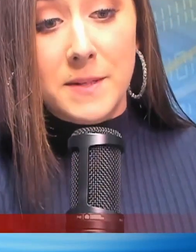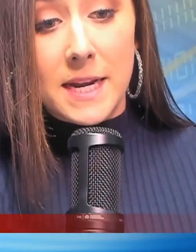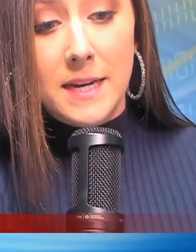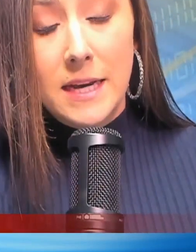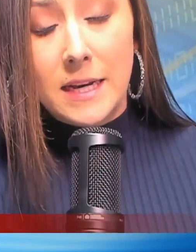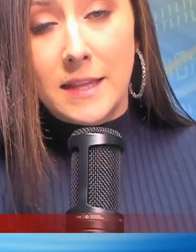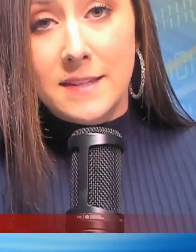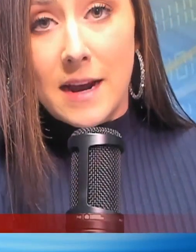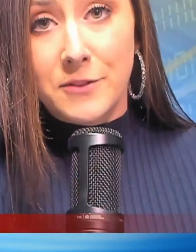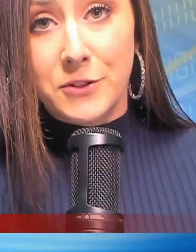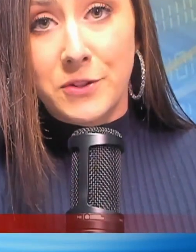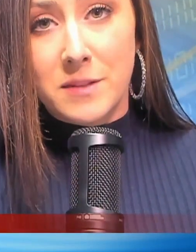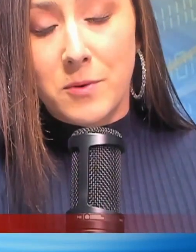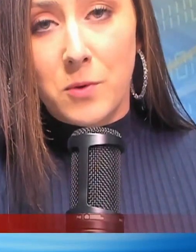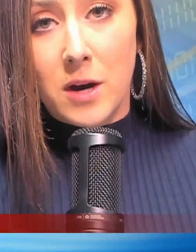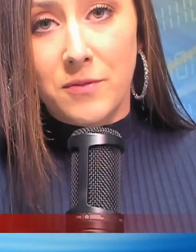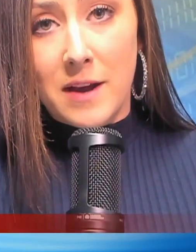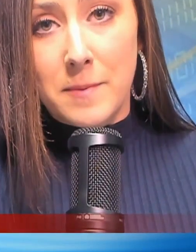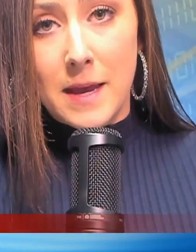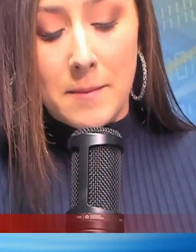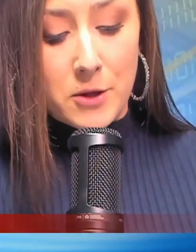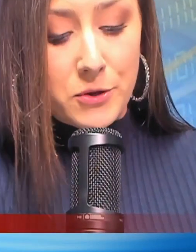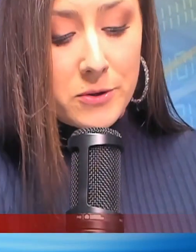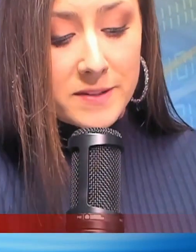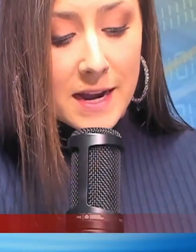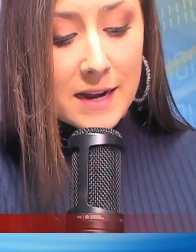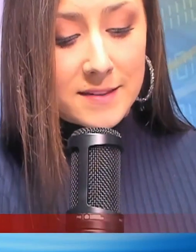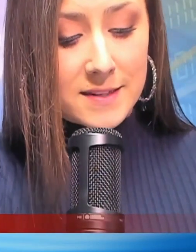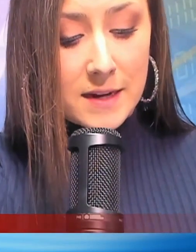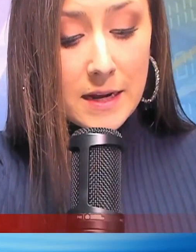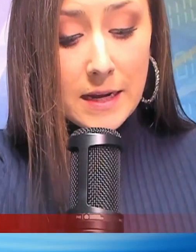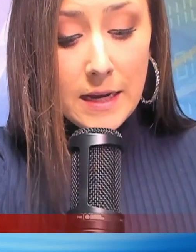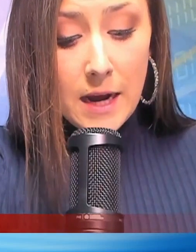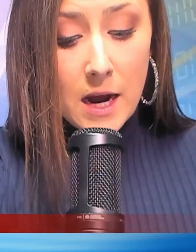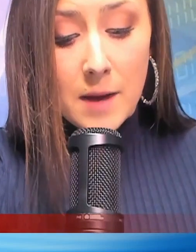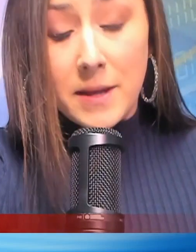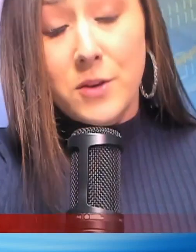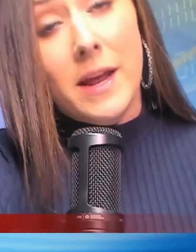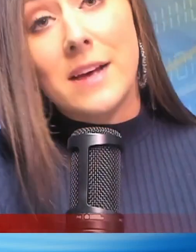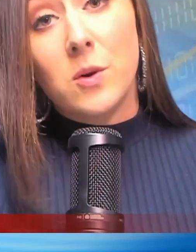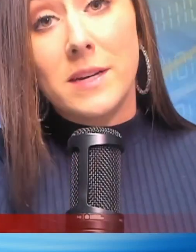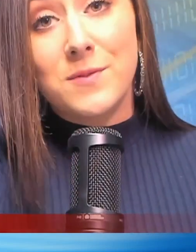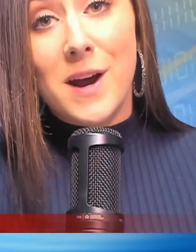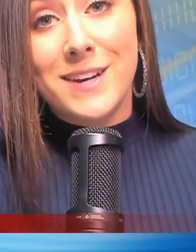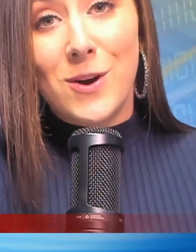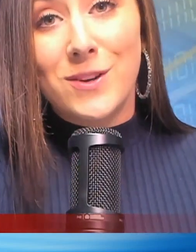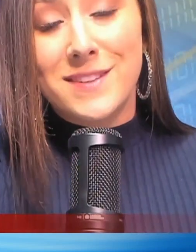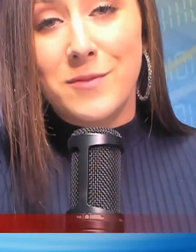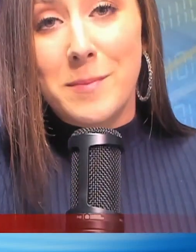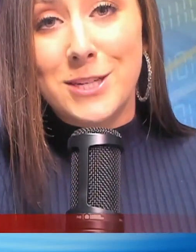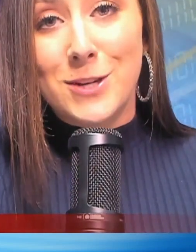live update this afternoon just before our 5 p.m. newscast. And you can, as always,